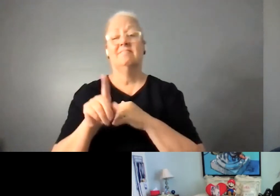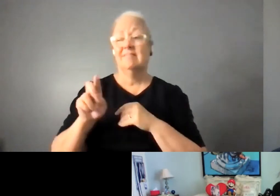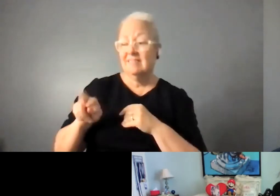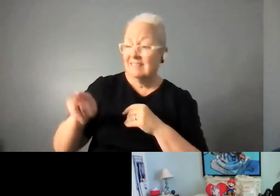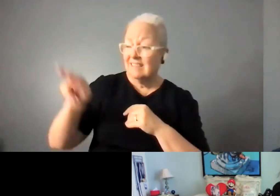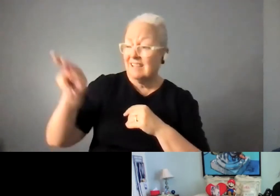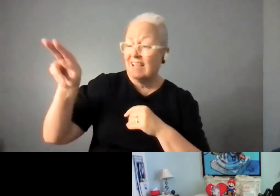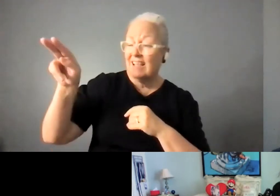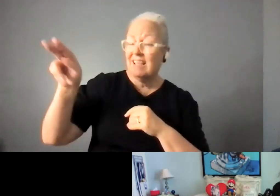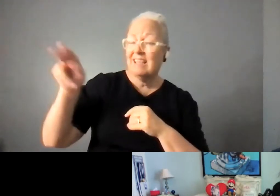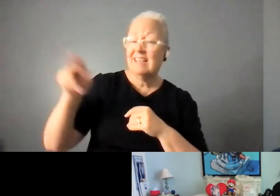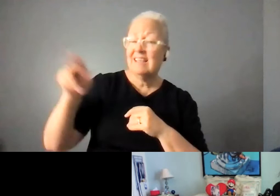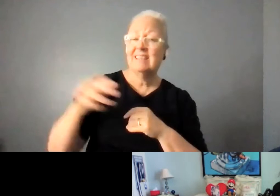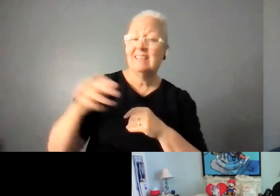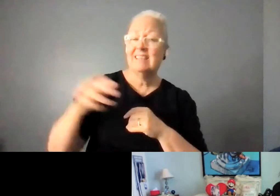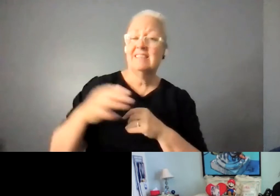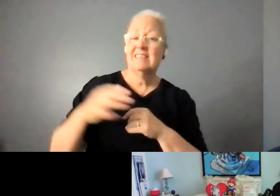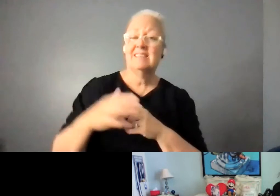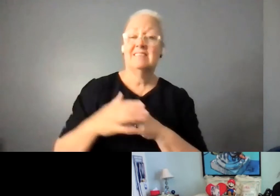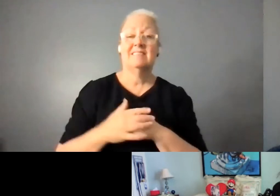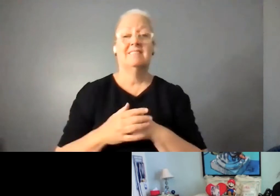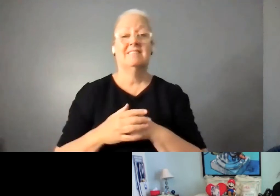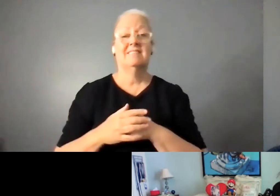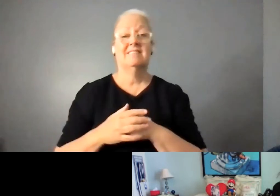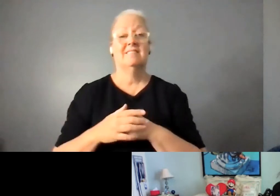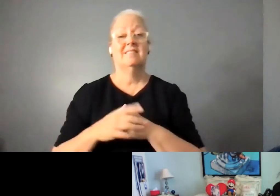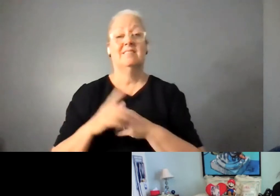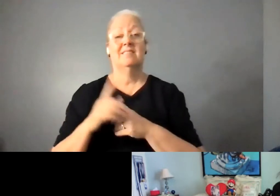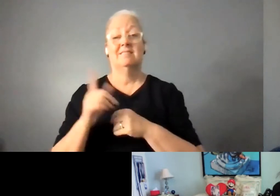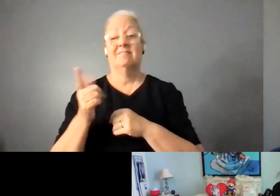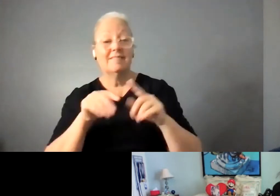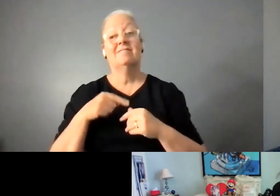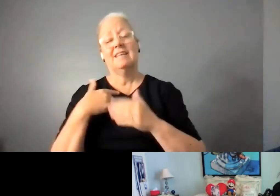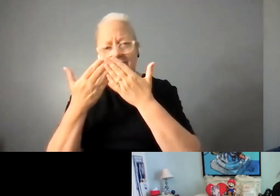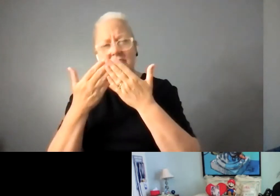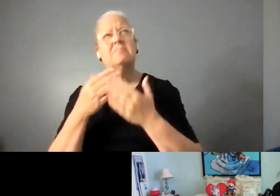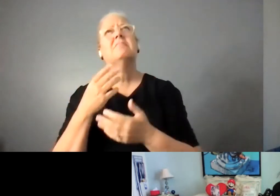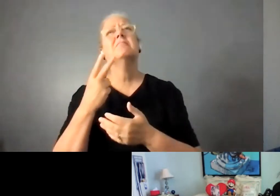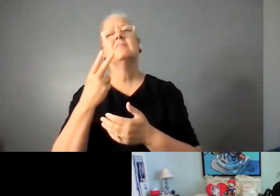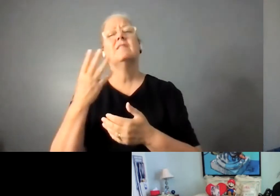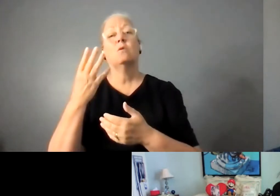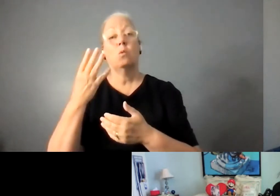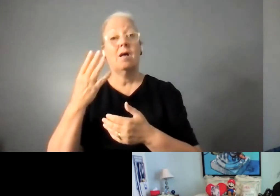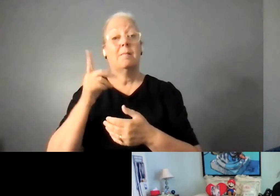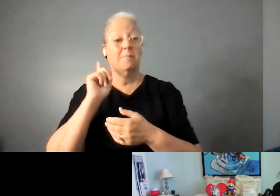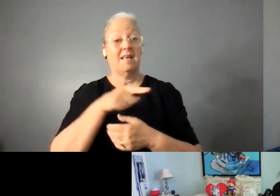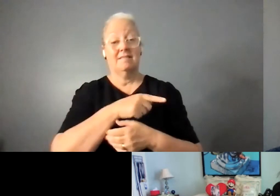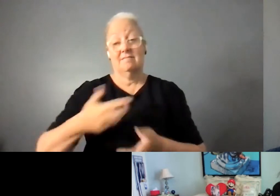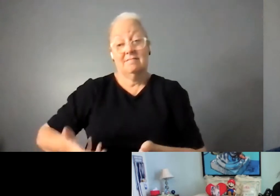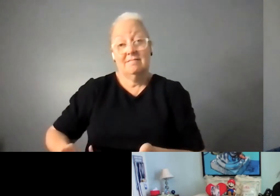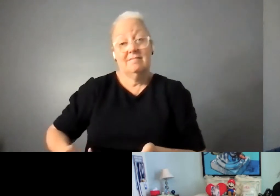well. And when I was studying at university, the 2 people, 4 people had to lift me up